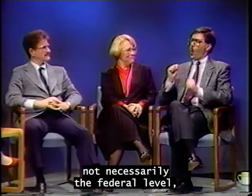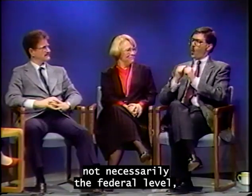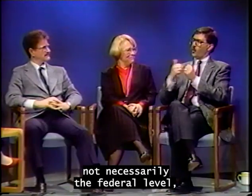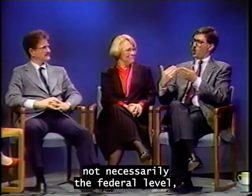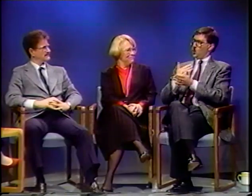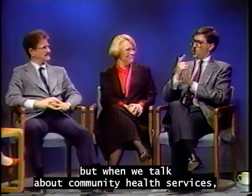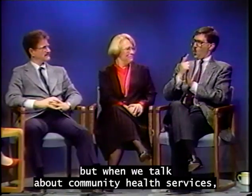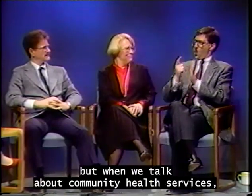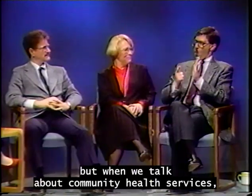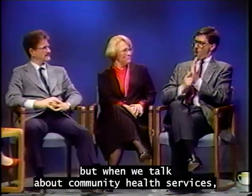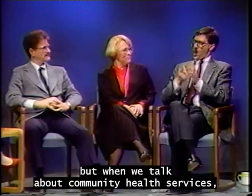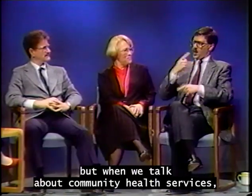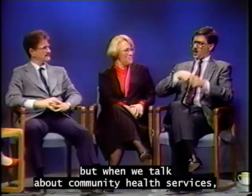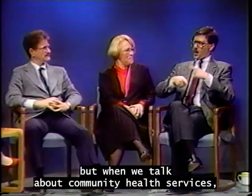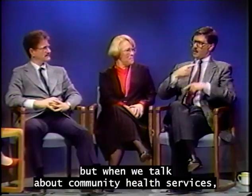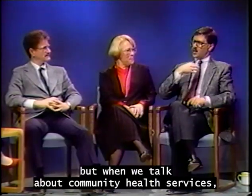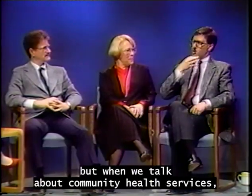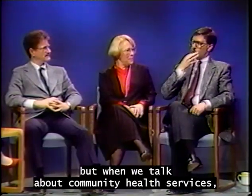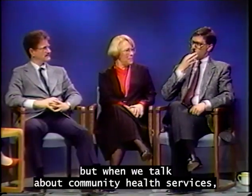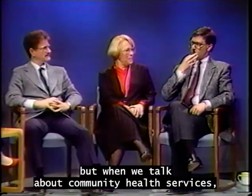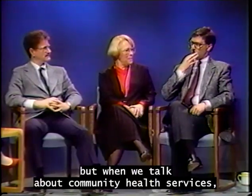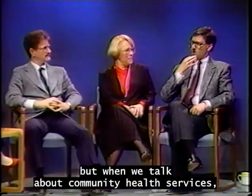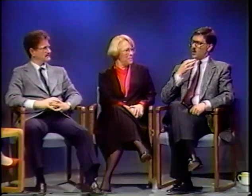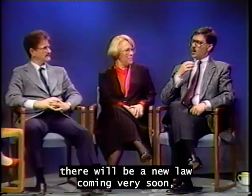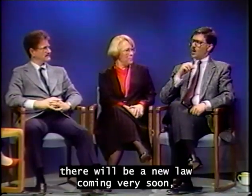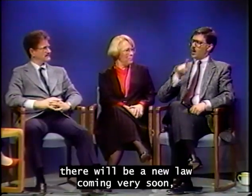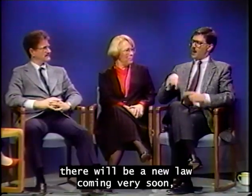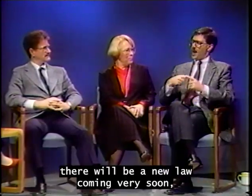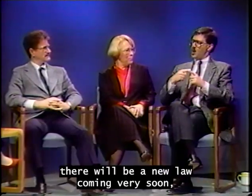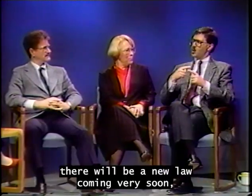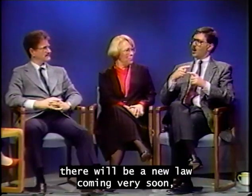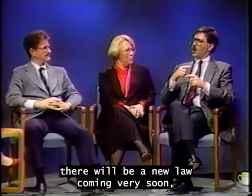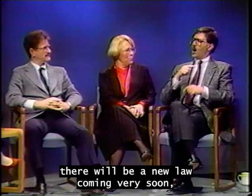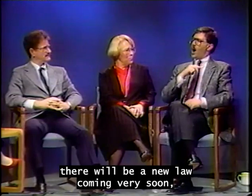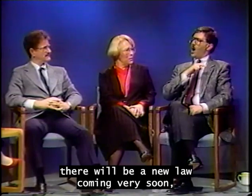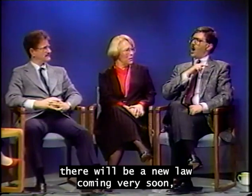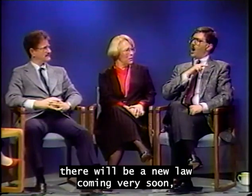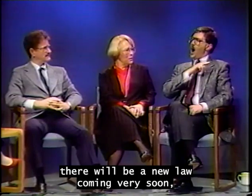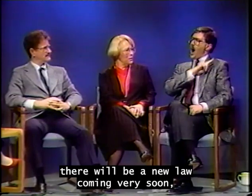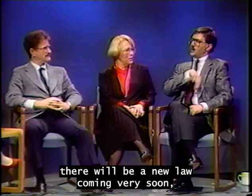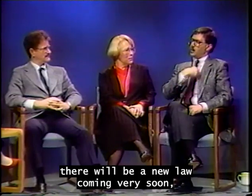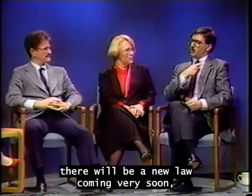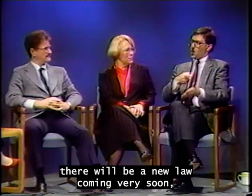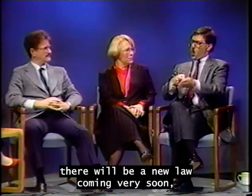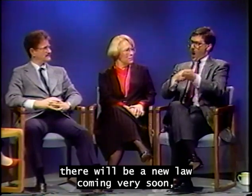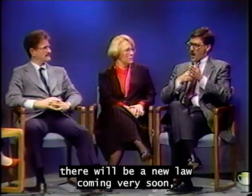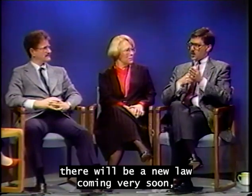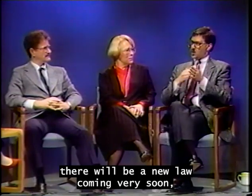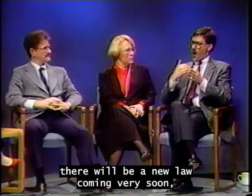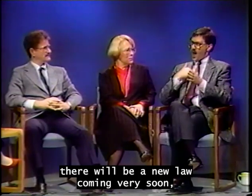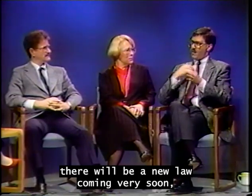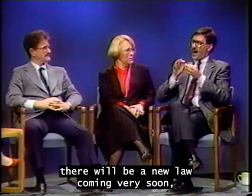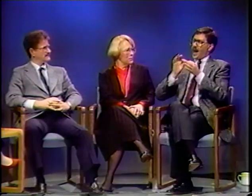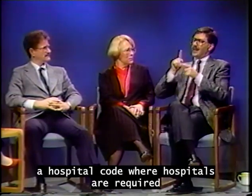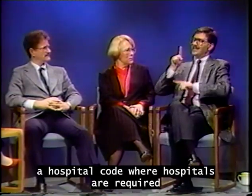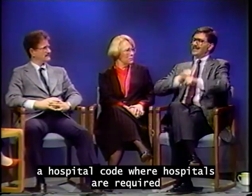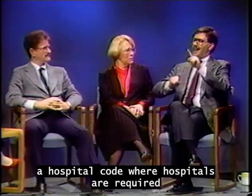level, but when we talk about community health services, there will be a new law coming very soon. A